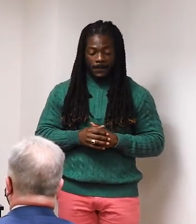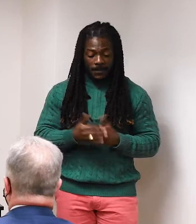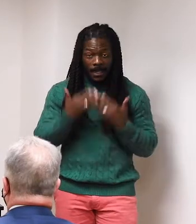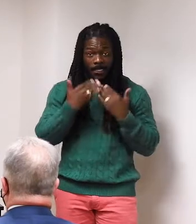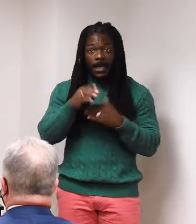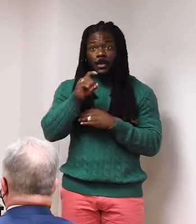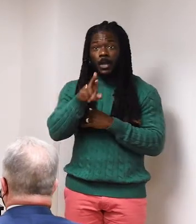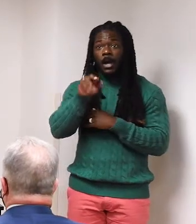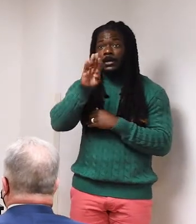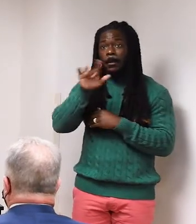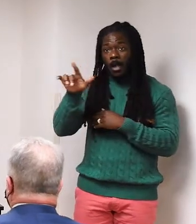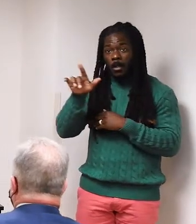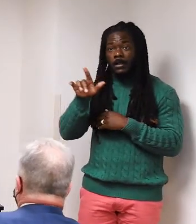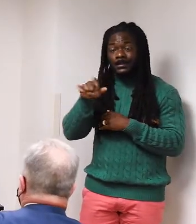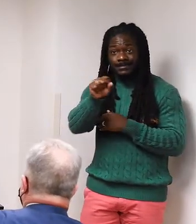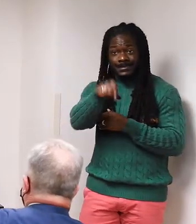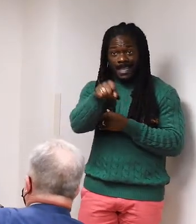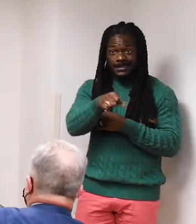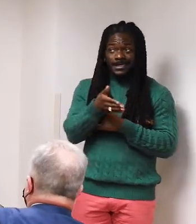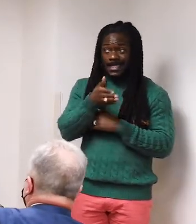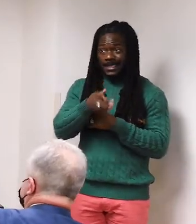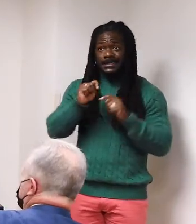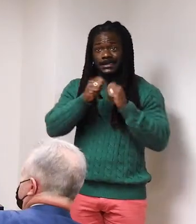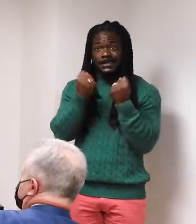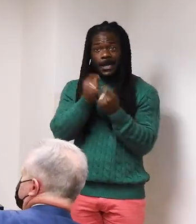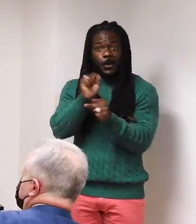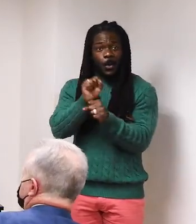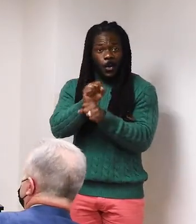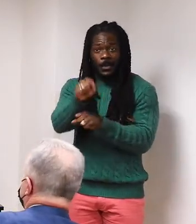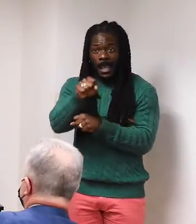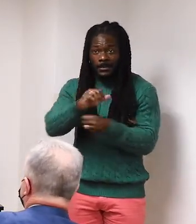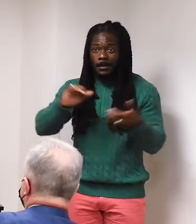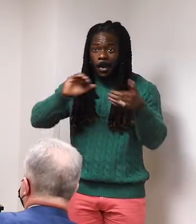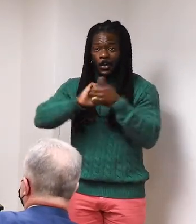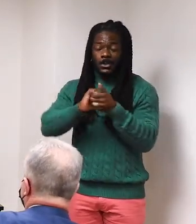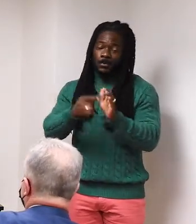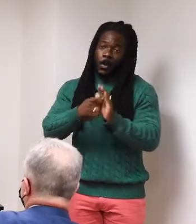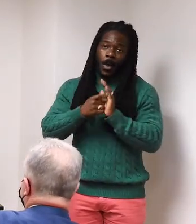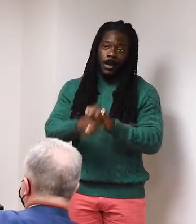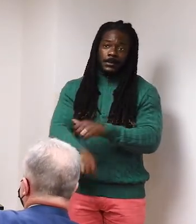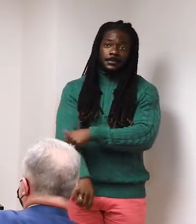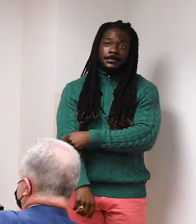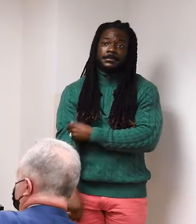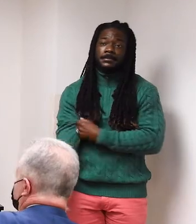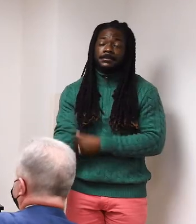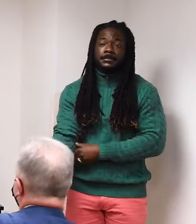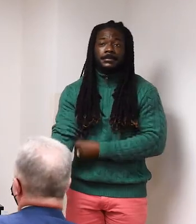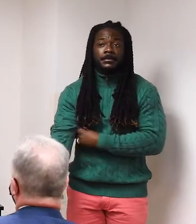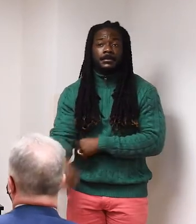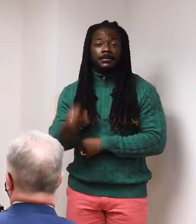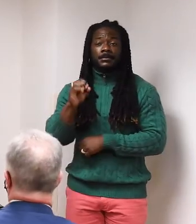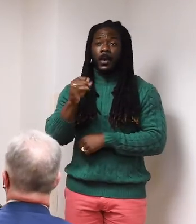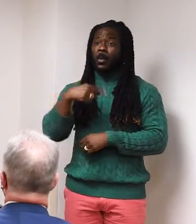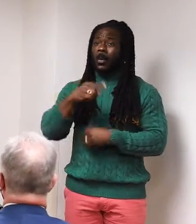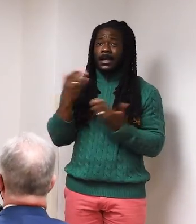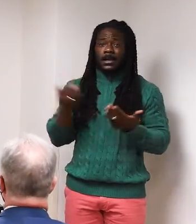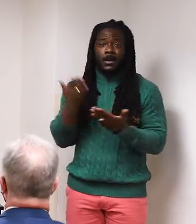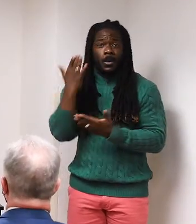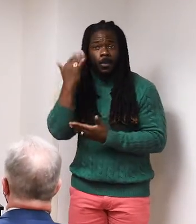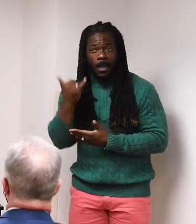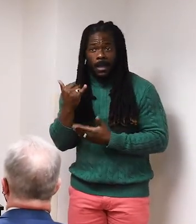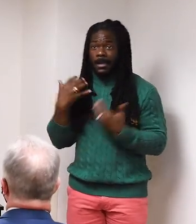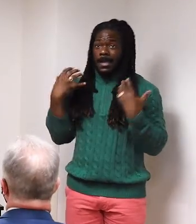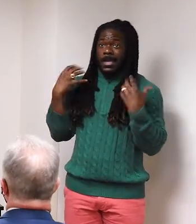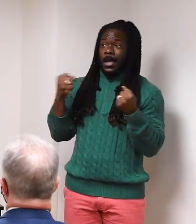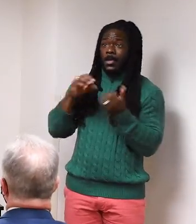Thank you, Dr. Ball. Indeed, this is a teamwork. Partnerships are required. So why are we here? Healthy